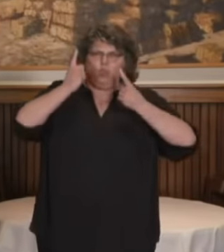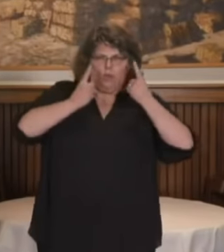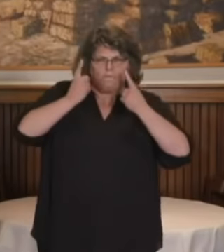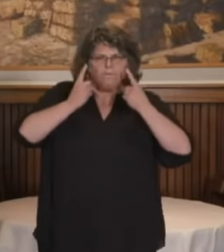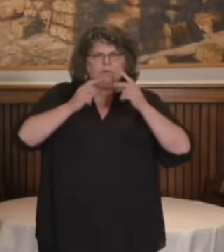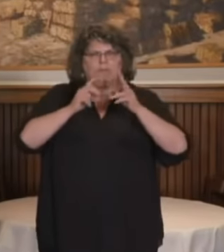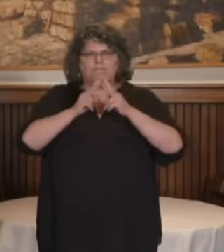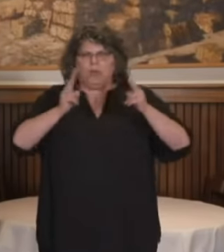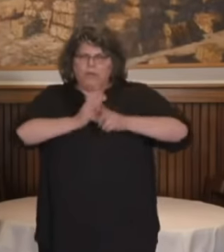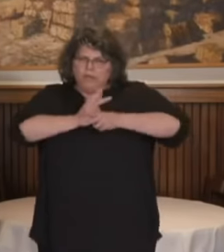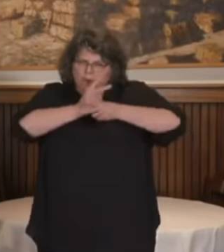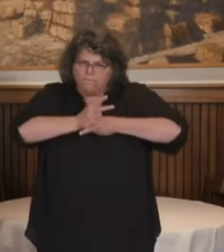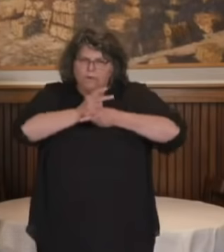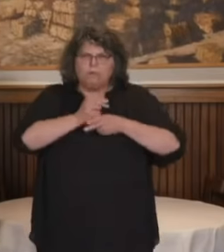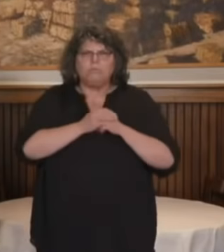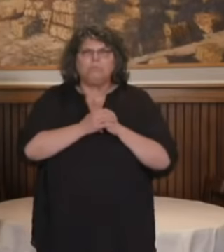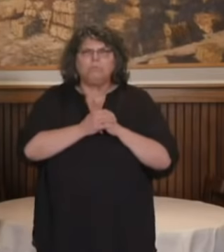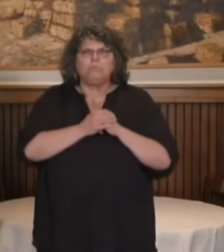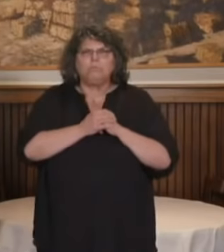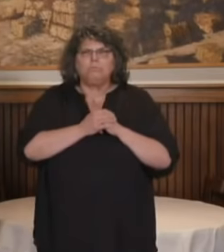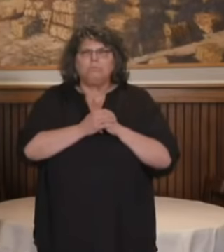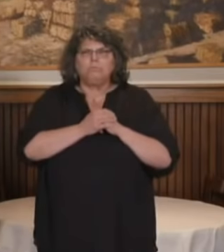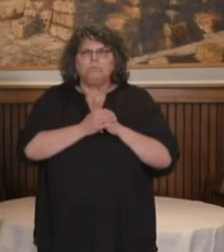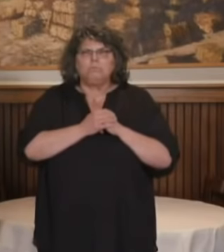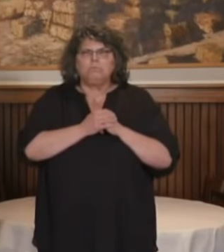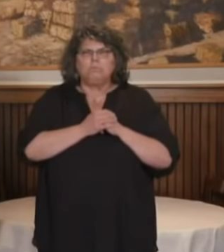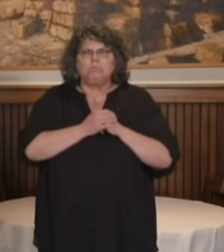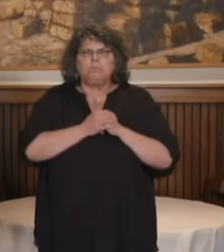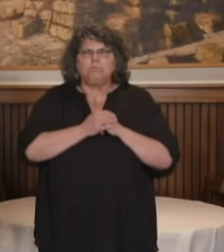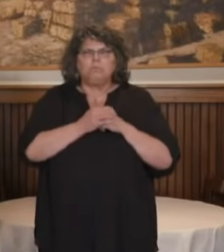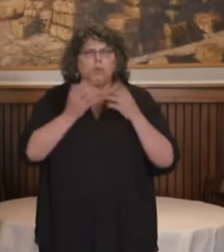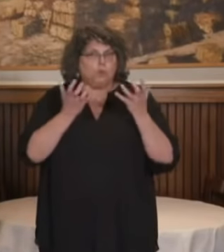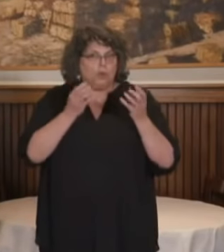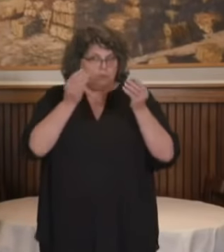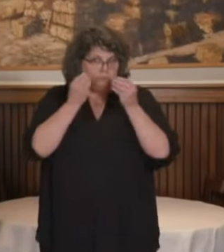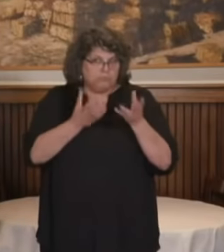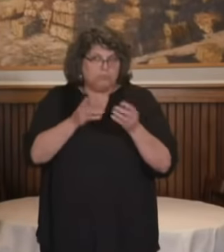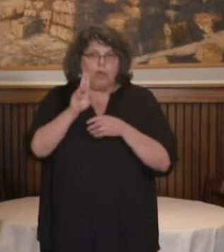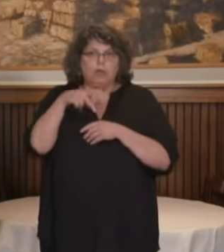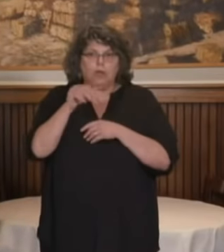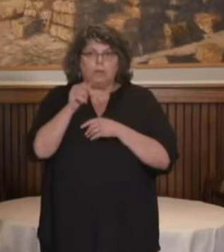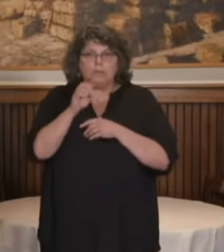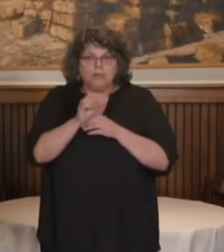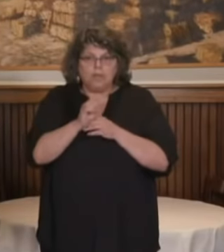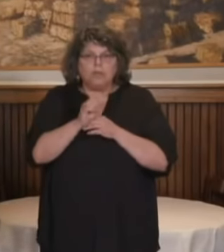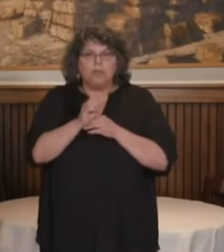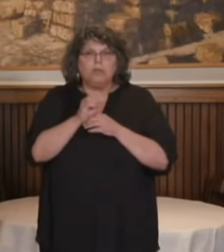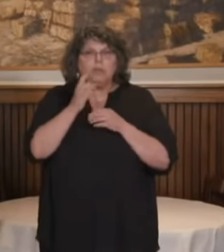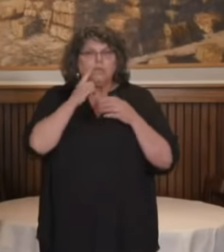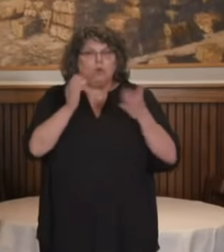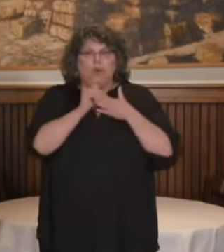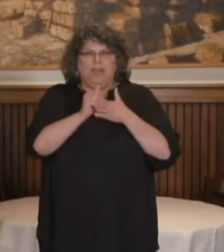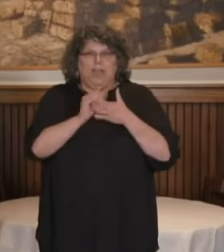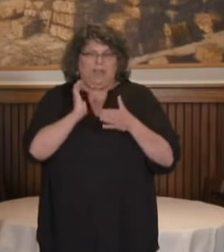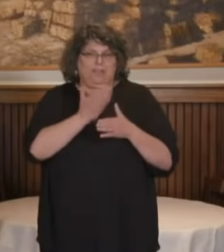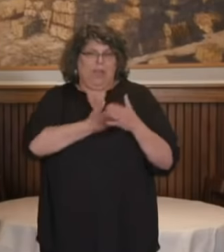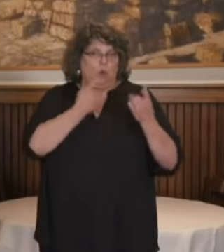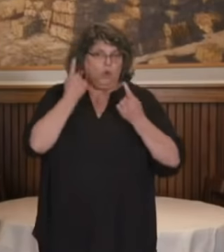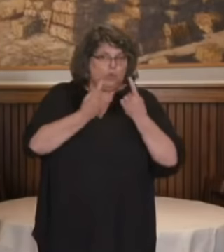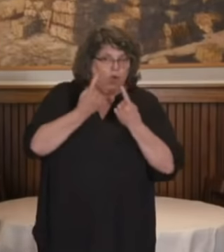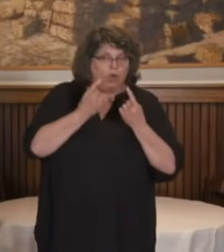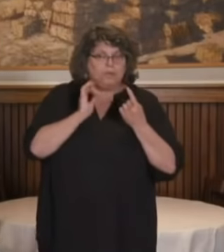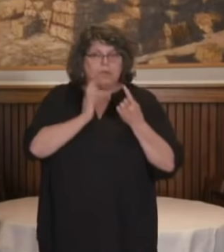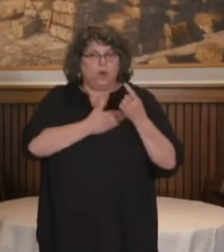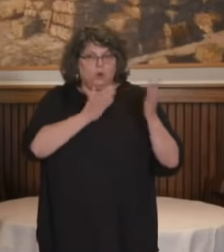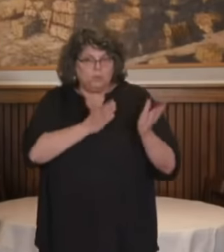very strategically. To that end, I want to just give you an update in terms of what guides our thoughts and our strategies.